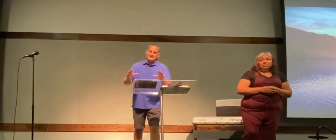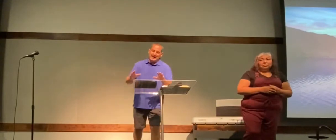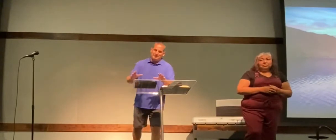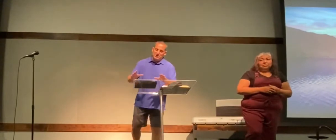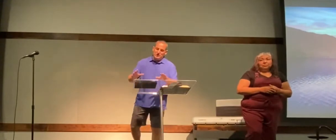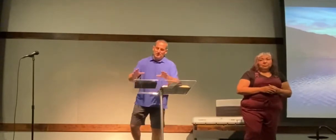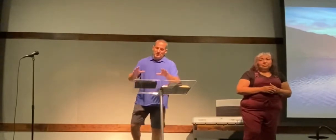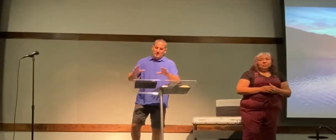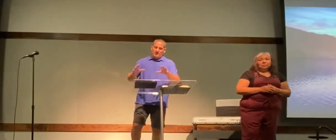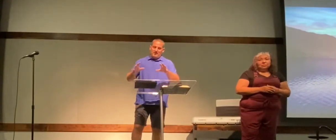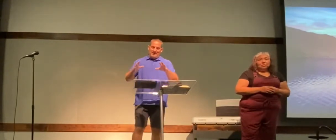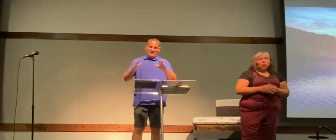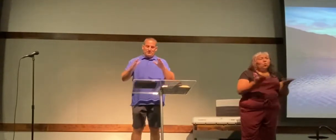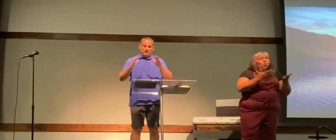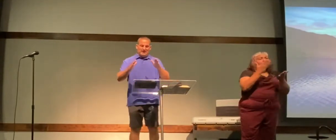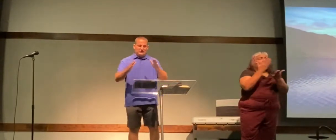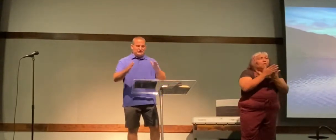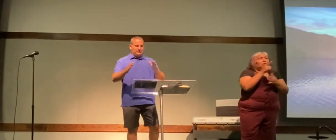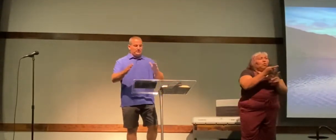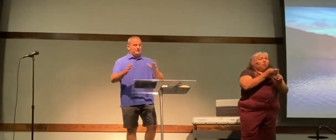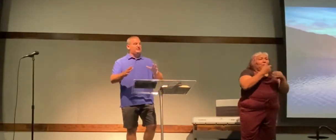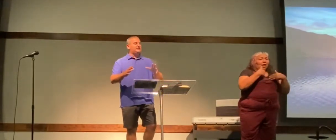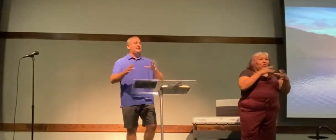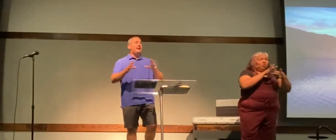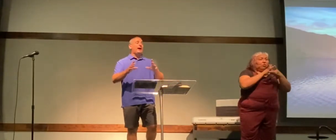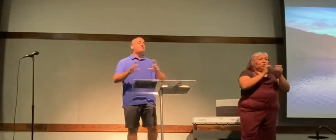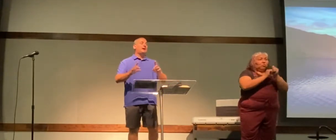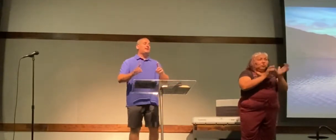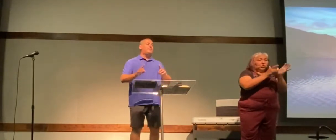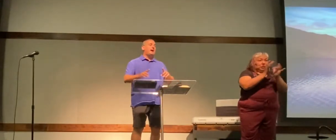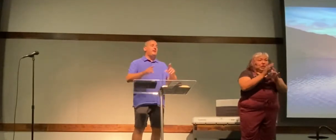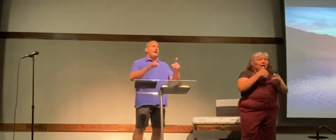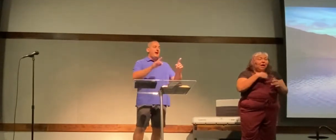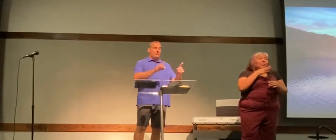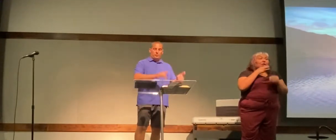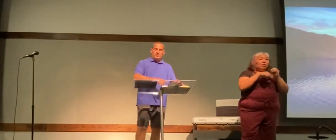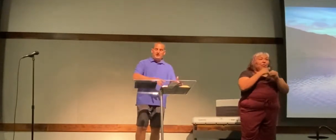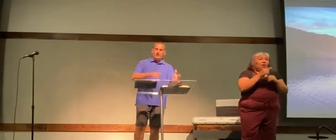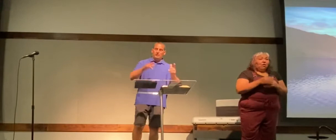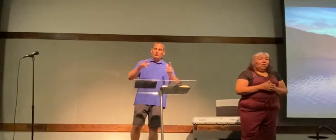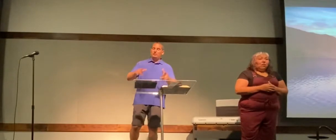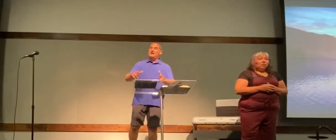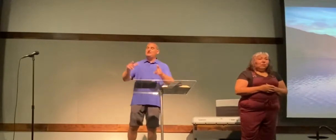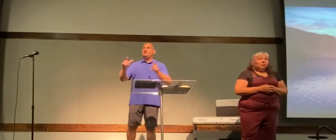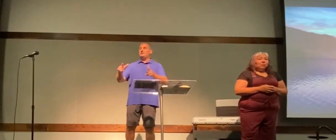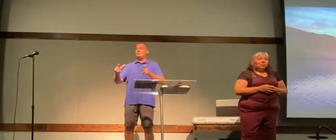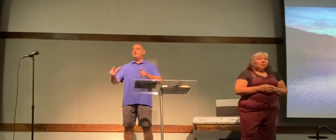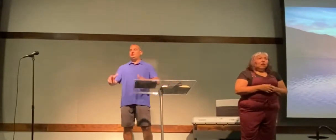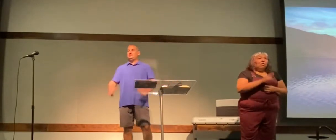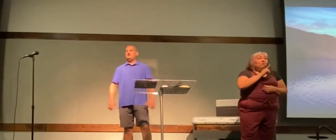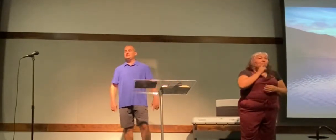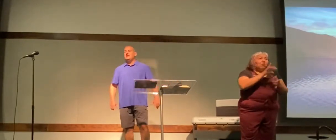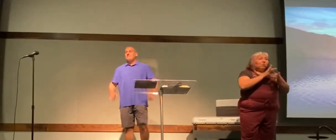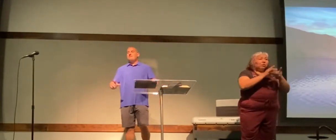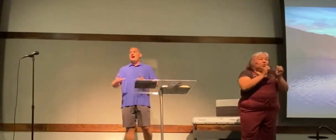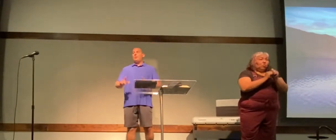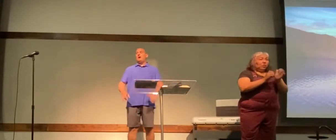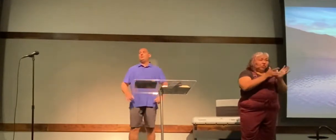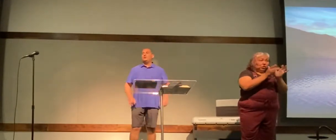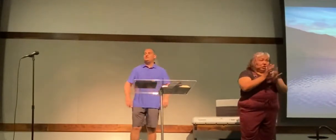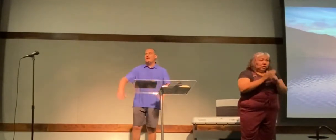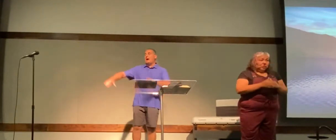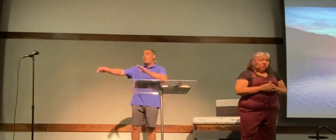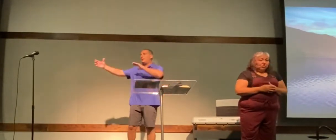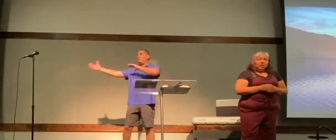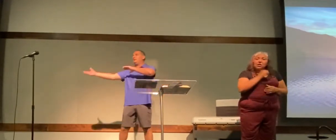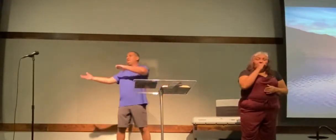What's stopping you from having a relationship with Jesus? And I'm talking about a real relationship with Jesus. Not one